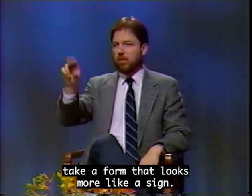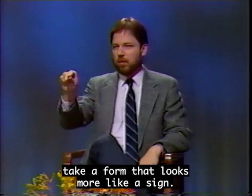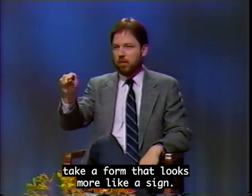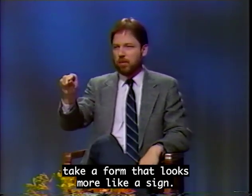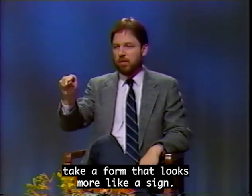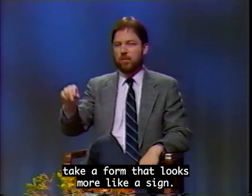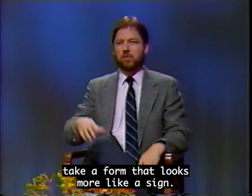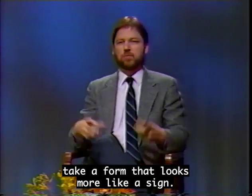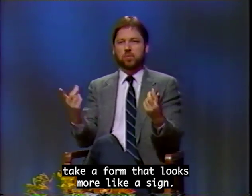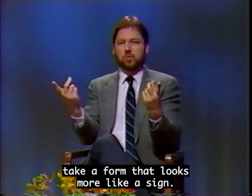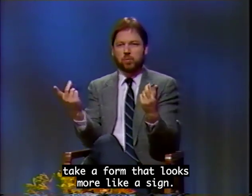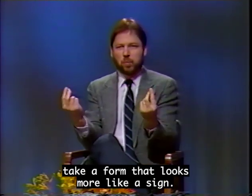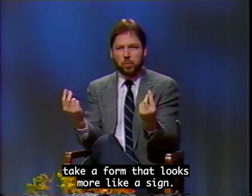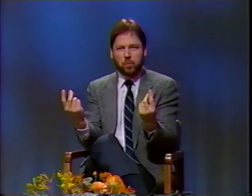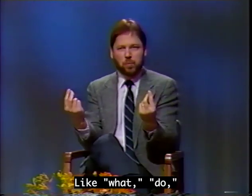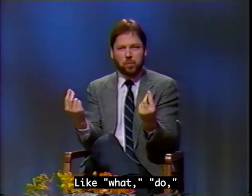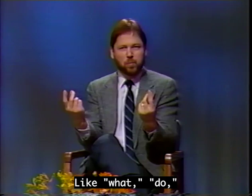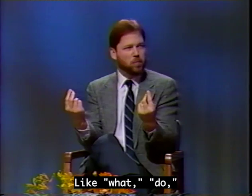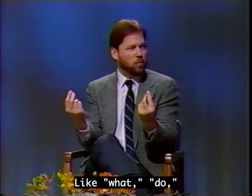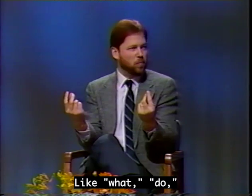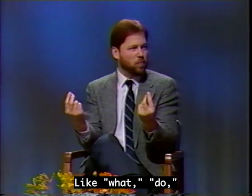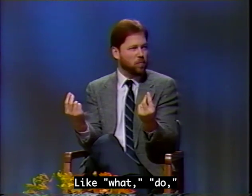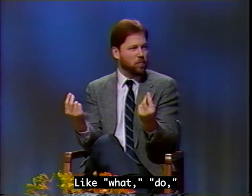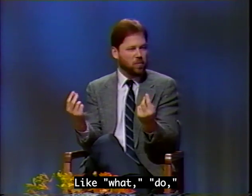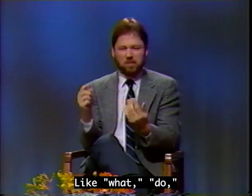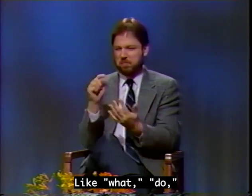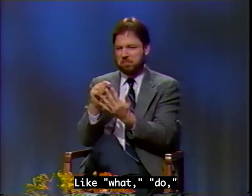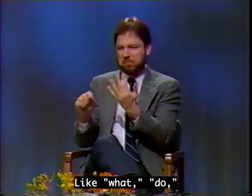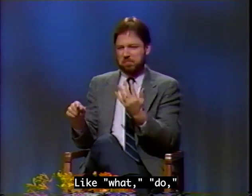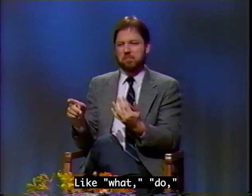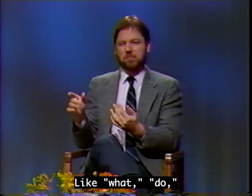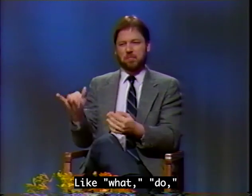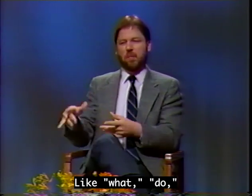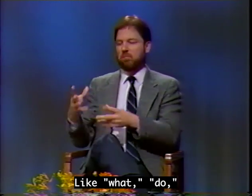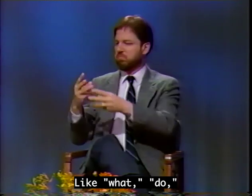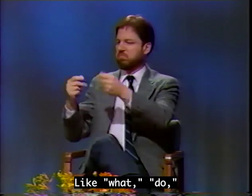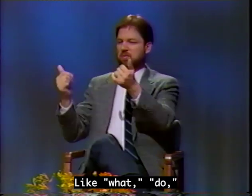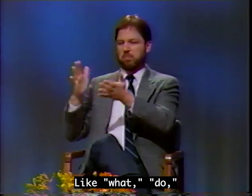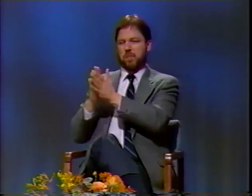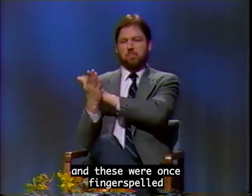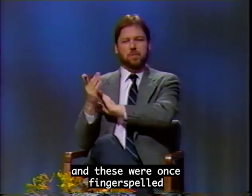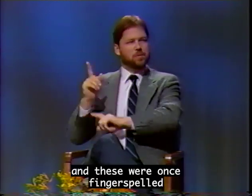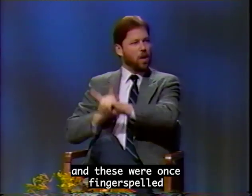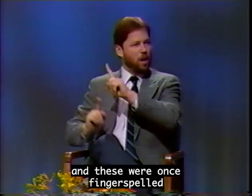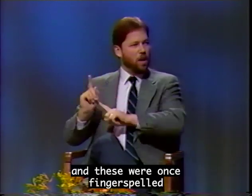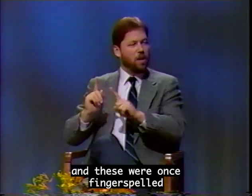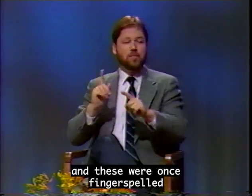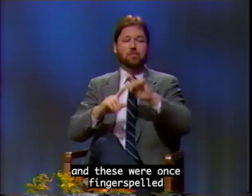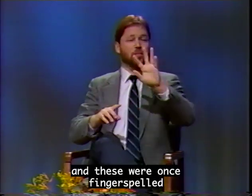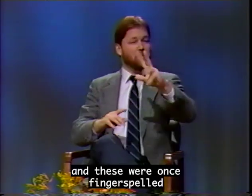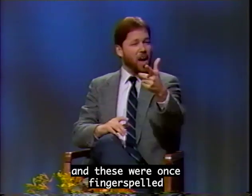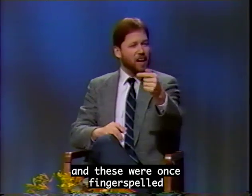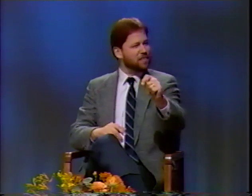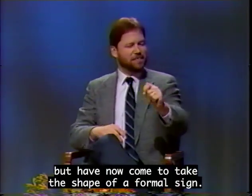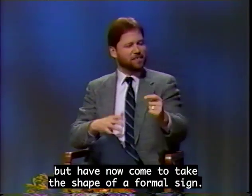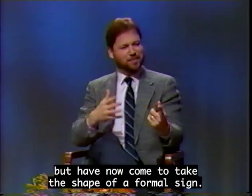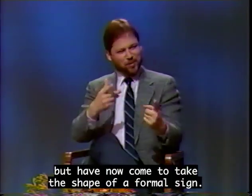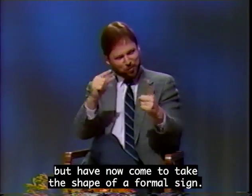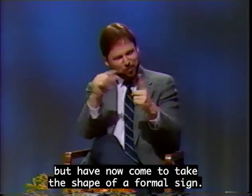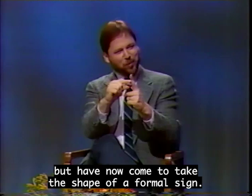form that looks more like a sign, like what, do. And these were once fingerspelled, but have